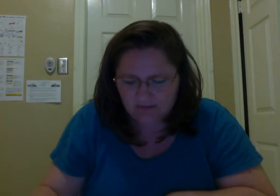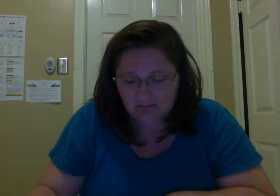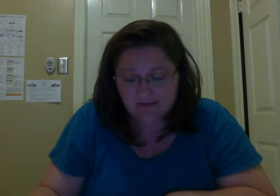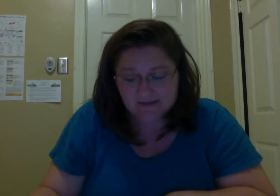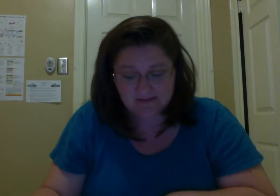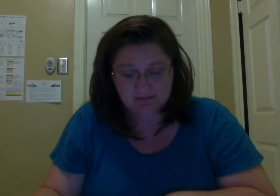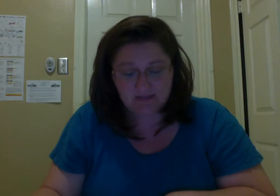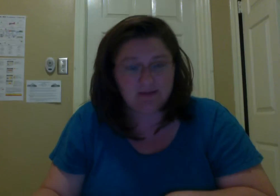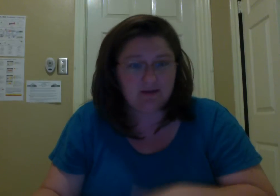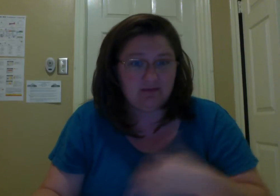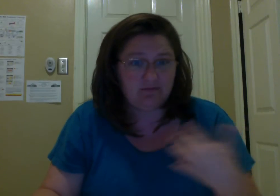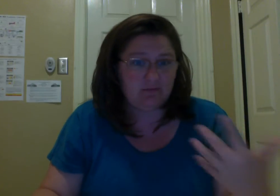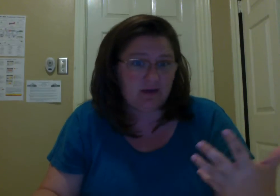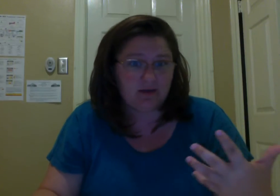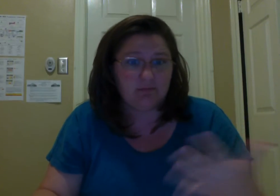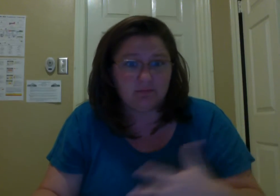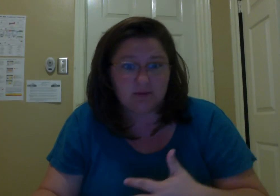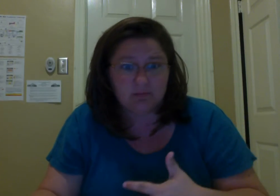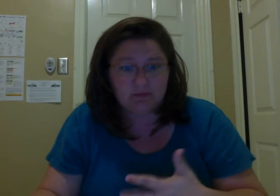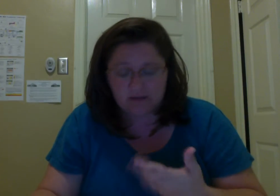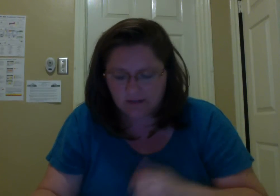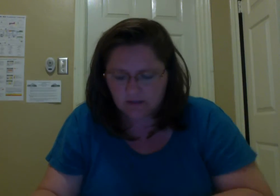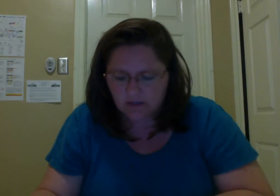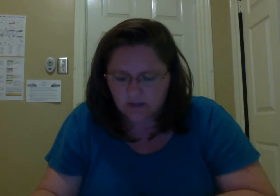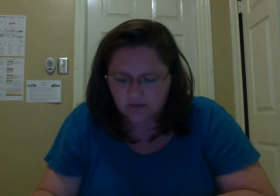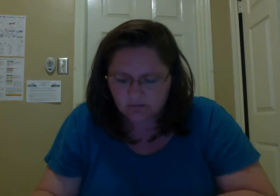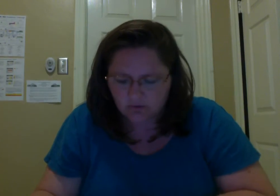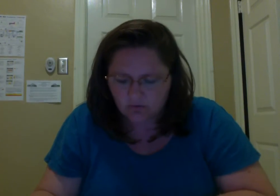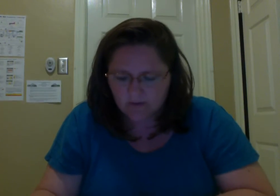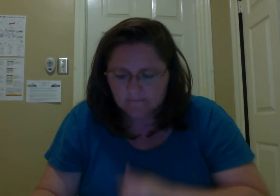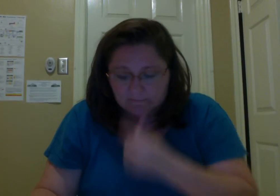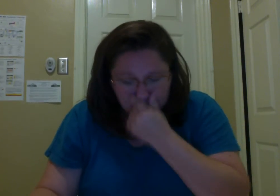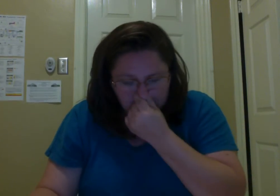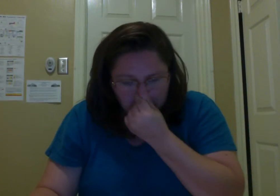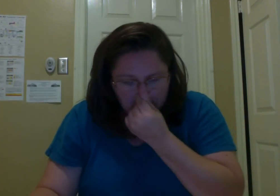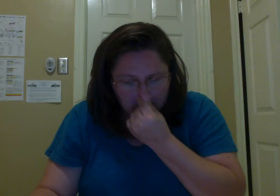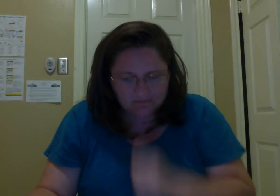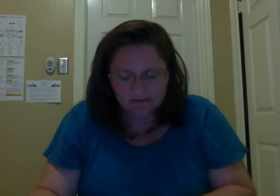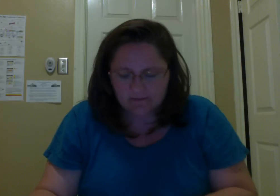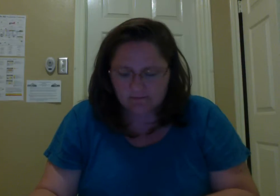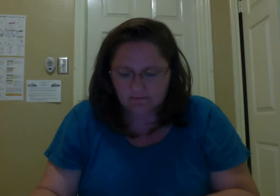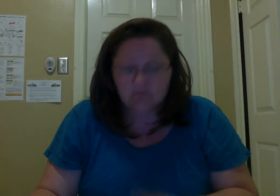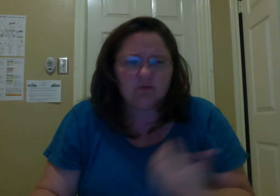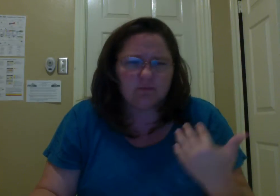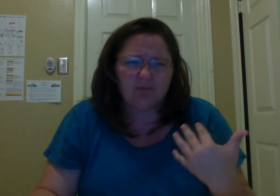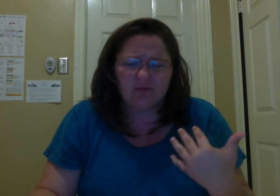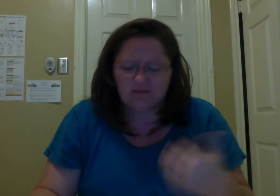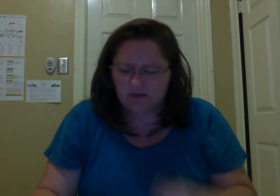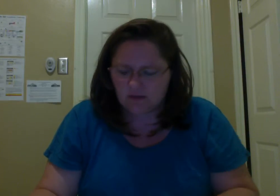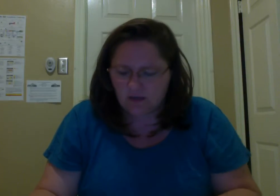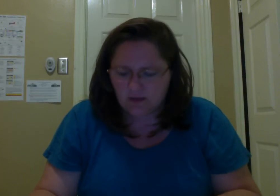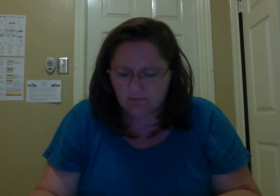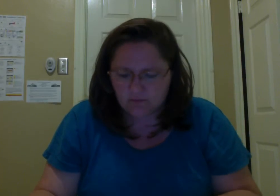made sense to me that if it was Adam, he would be signing. So it says, excuse me, I'm really sick.